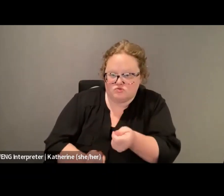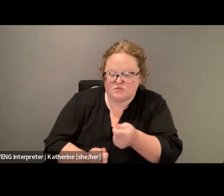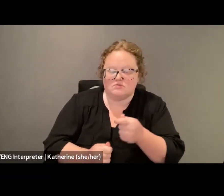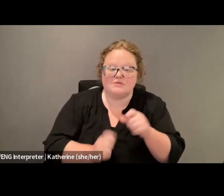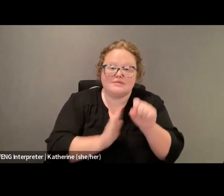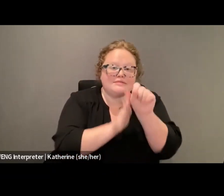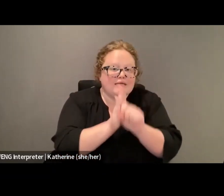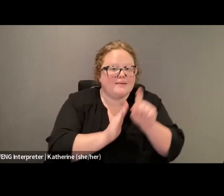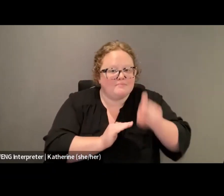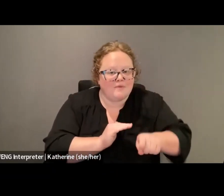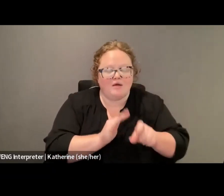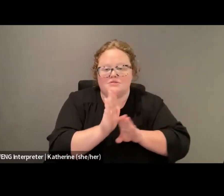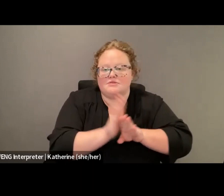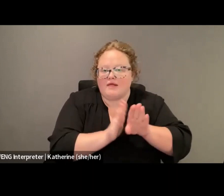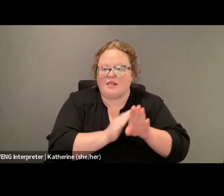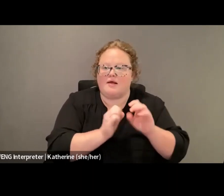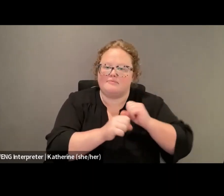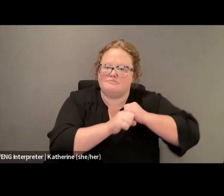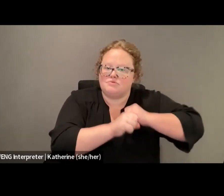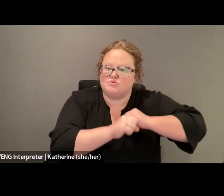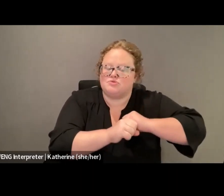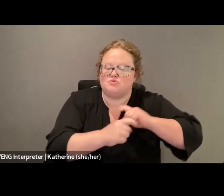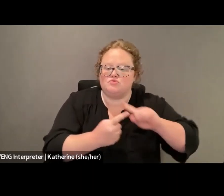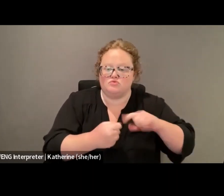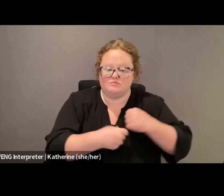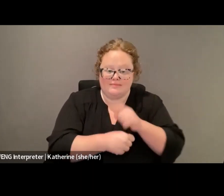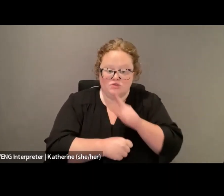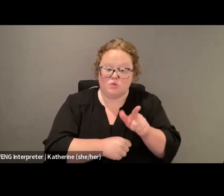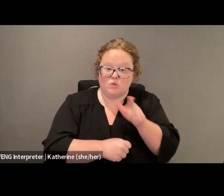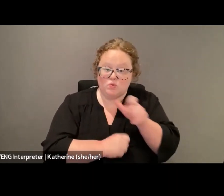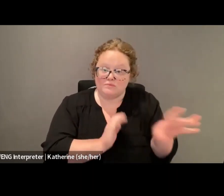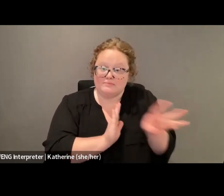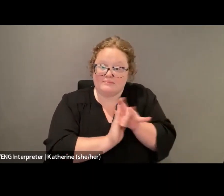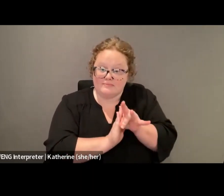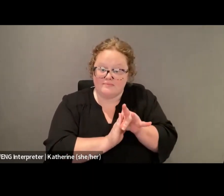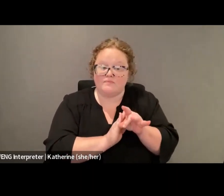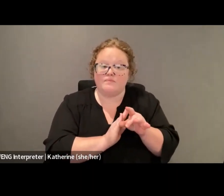that anybody appointed as a representative by a participant